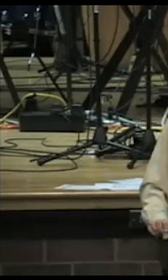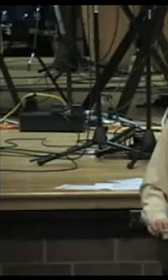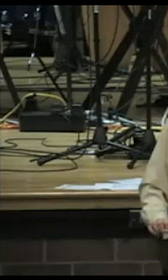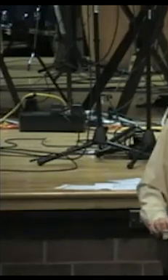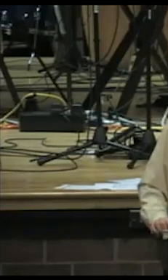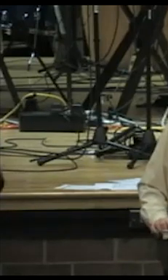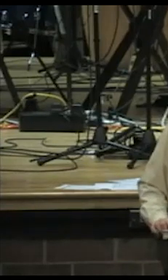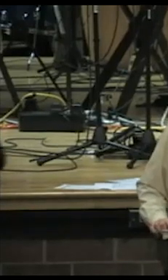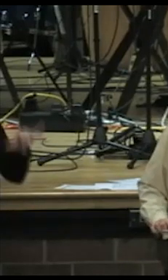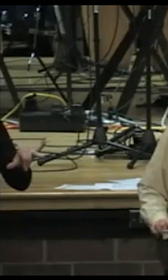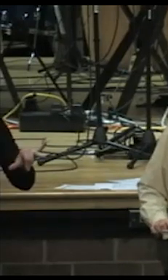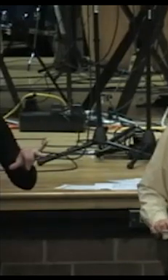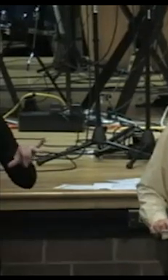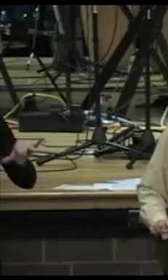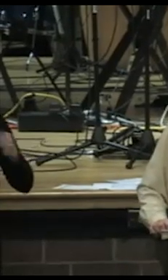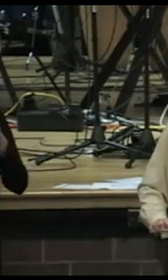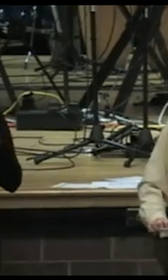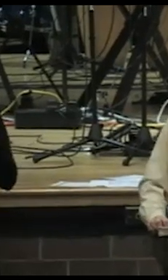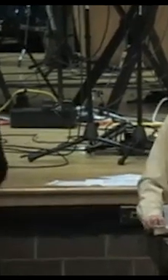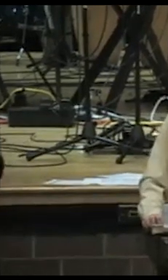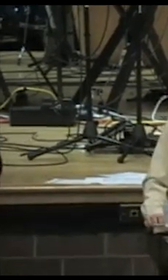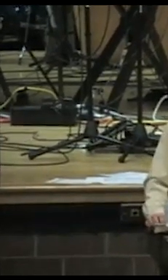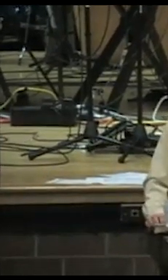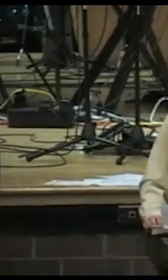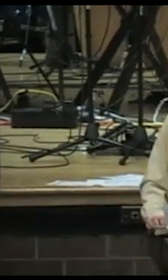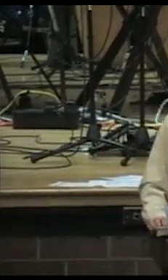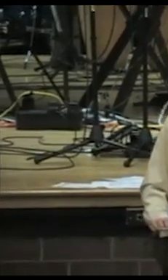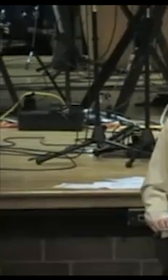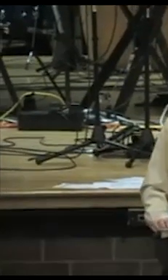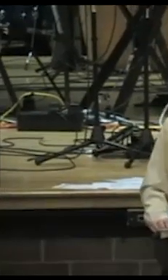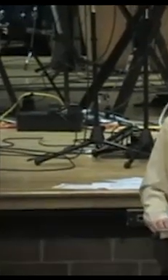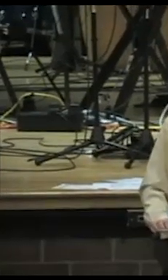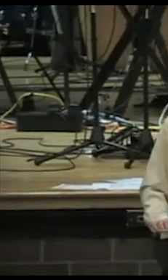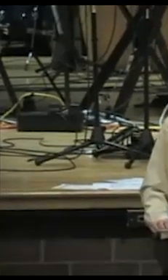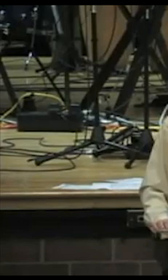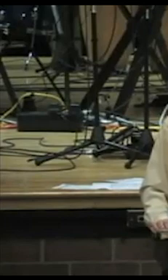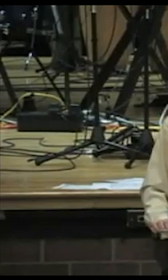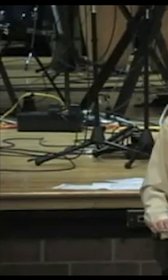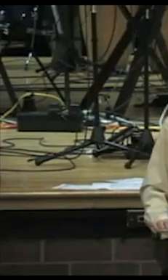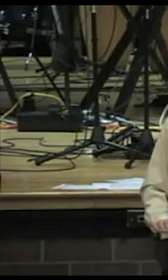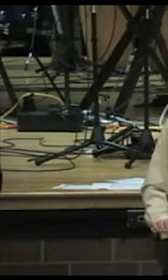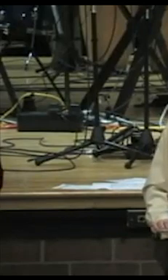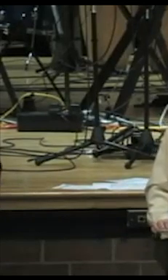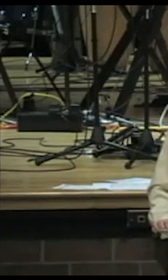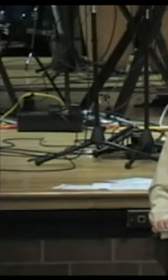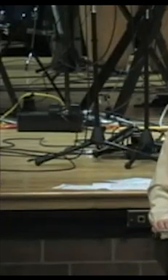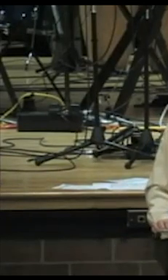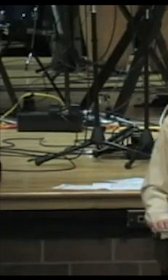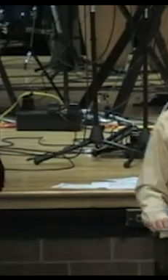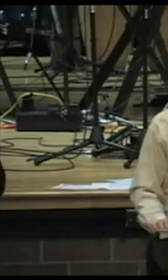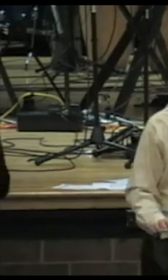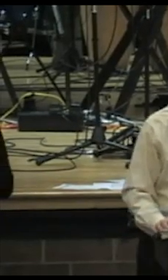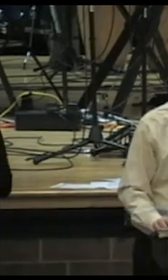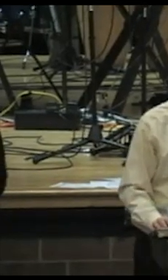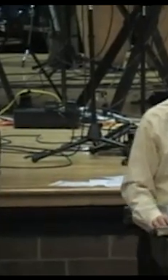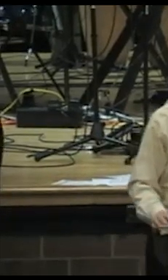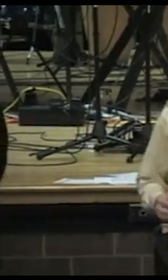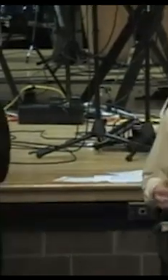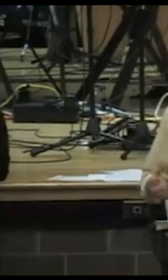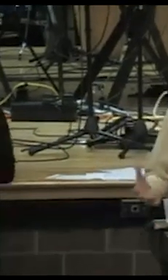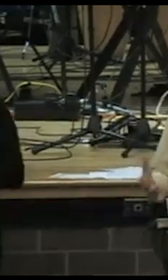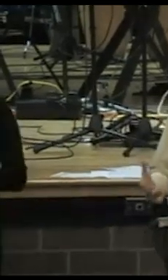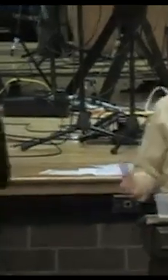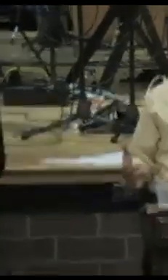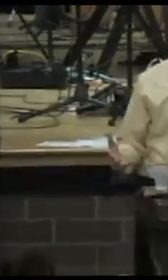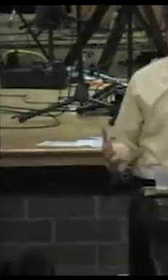But you need to use wisdom in your life. Is there a hallelujah? Is there a help me in the house? Hallelujah. But